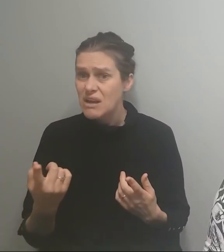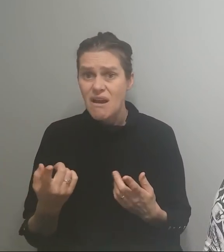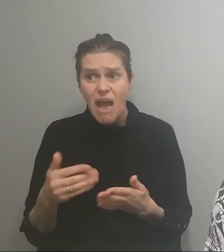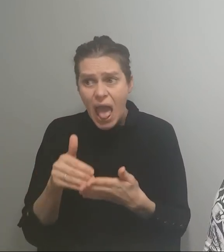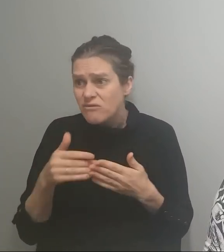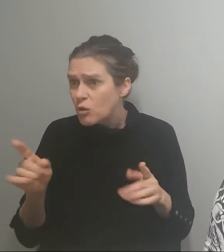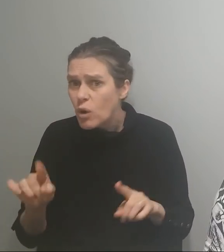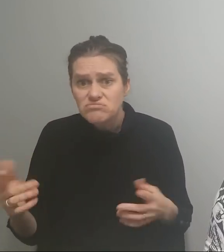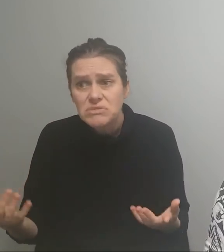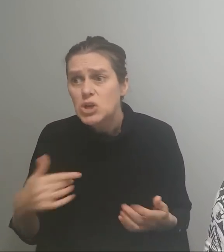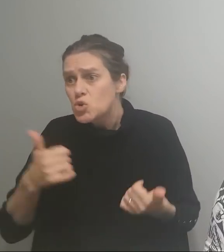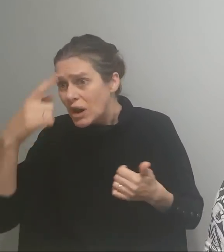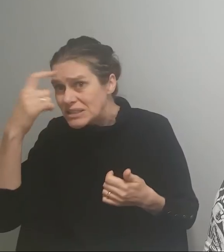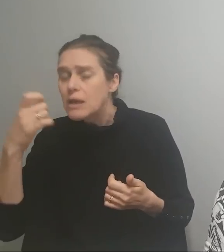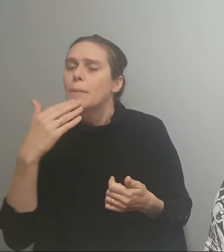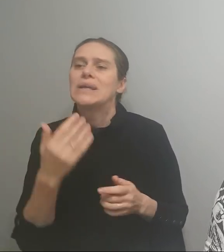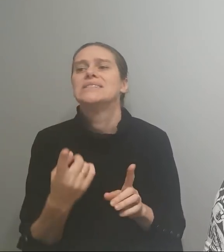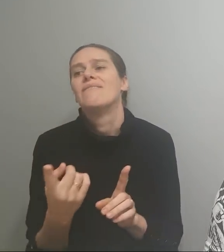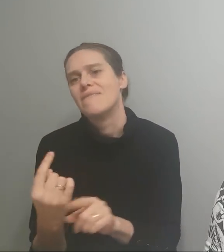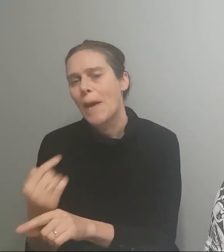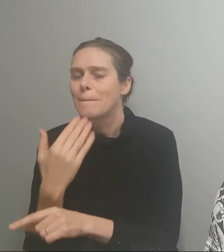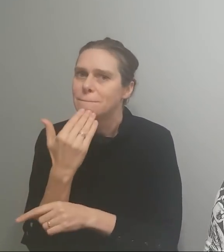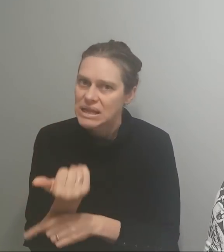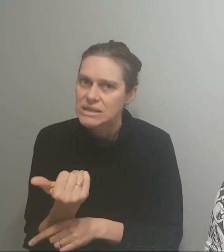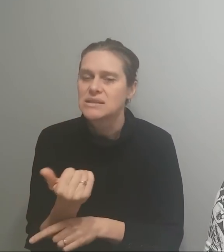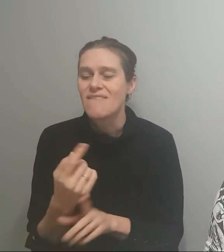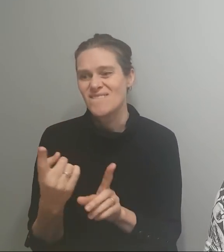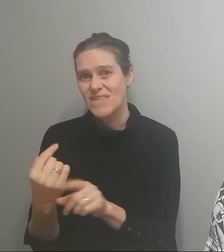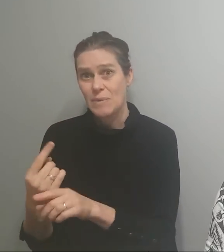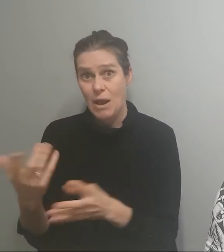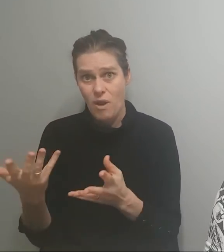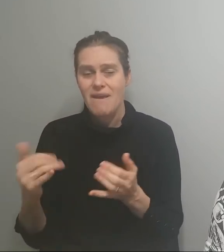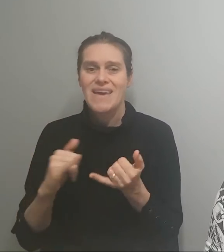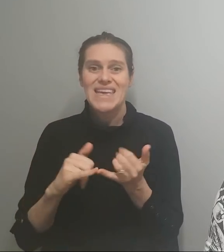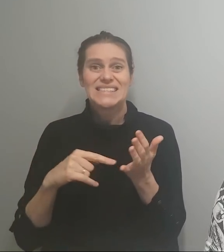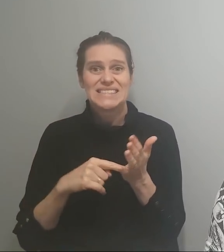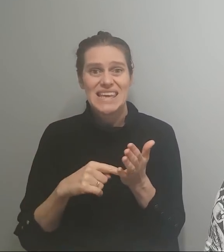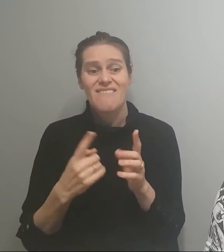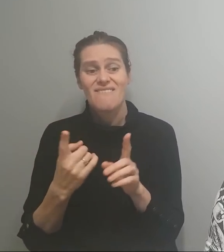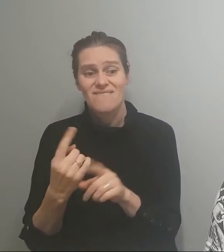please send any feedback back to us on that at